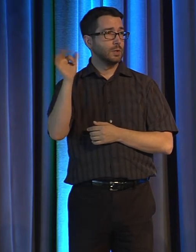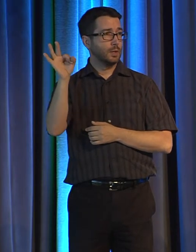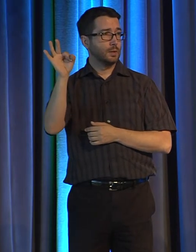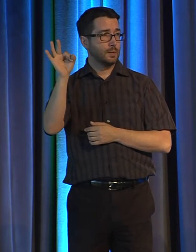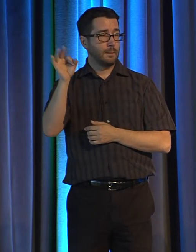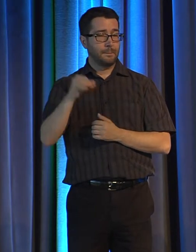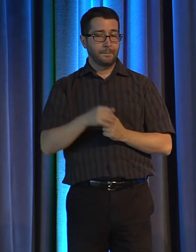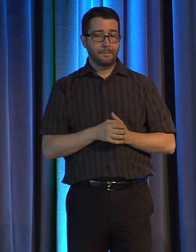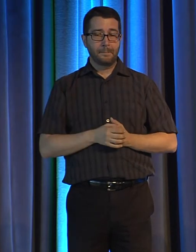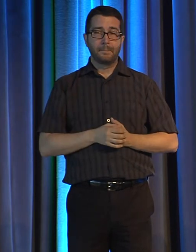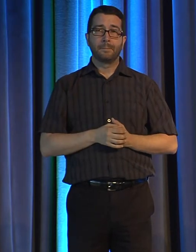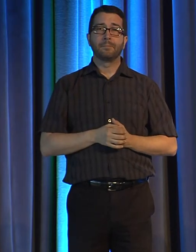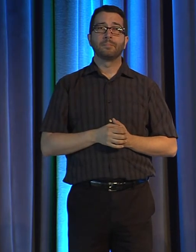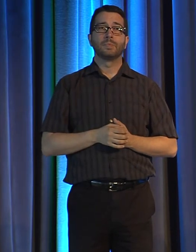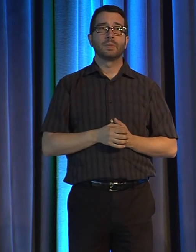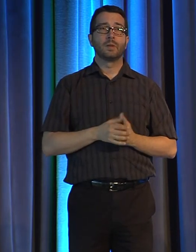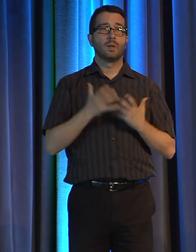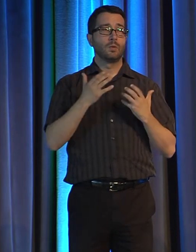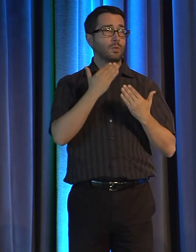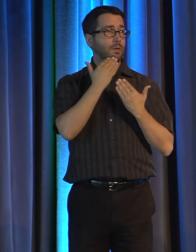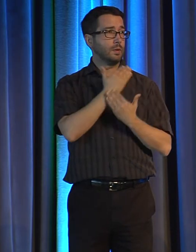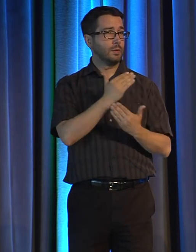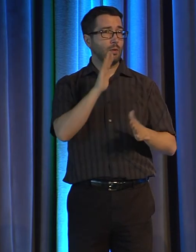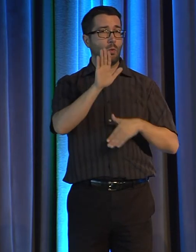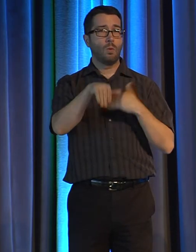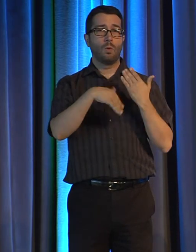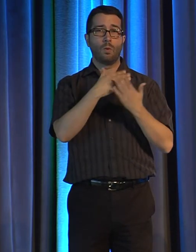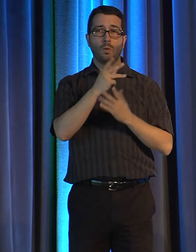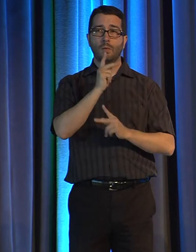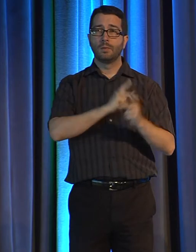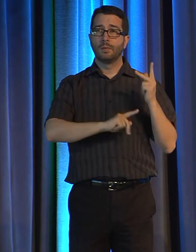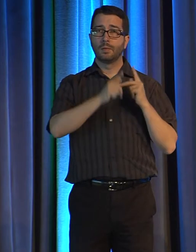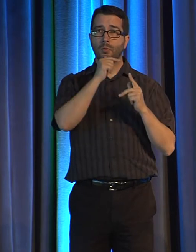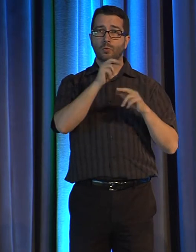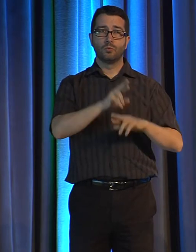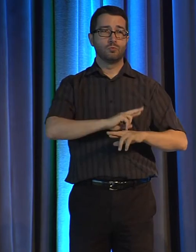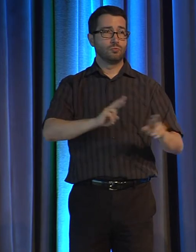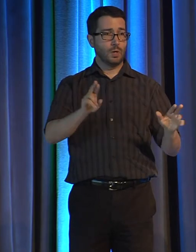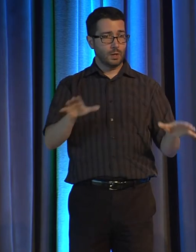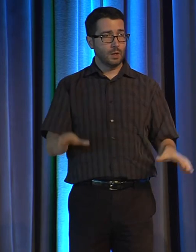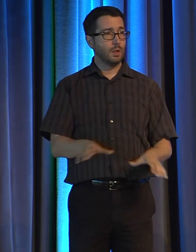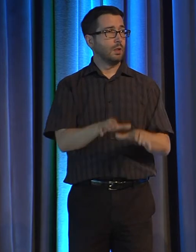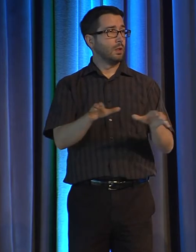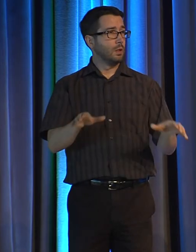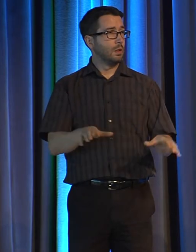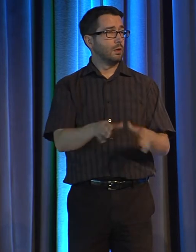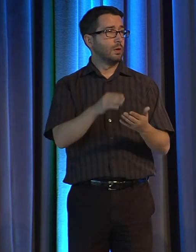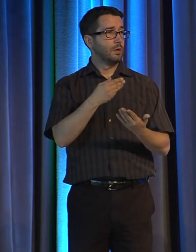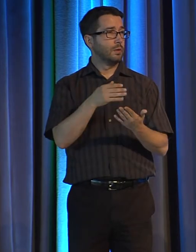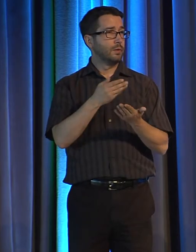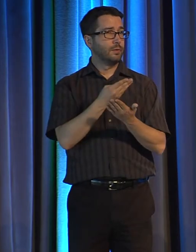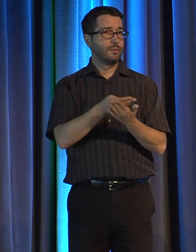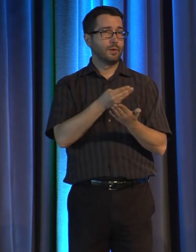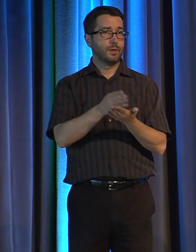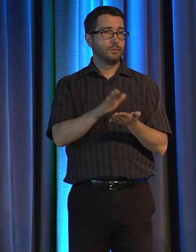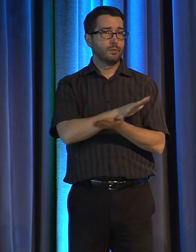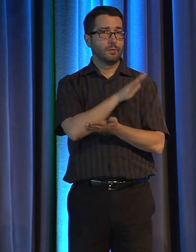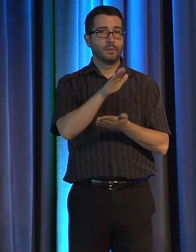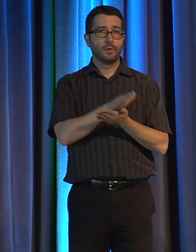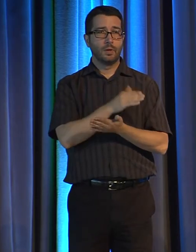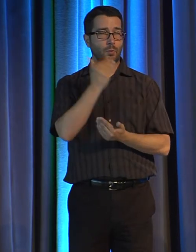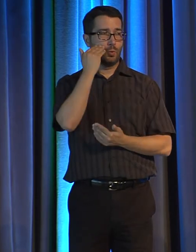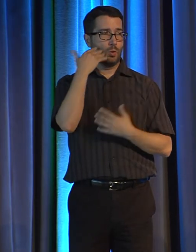2018-2019. And I'd like to thank all the people responsible for preparing and auditing the financial statements. We know it was quite a